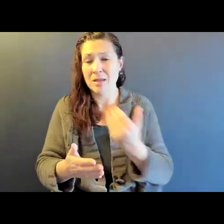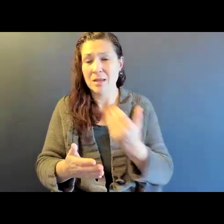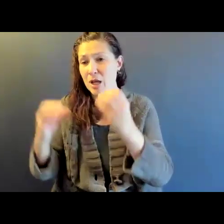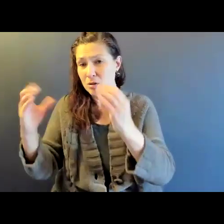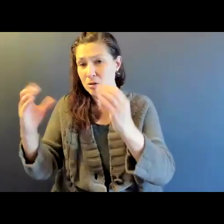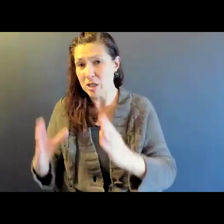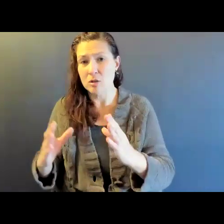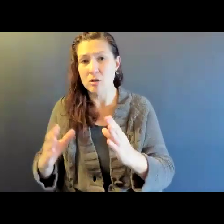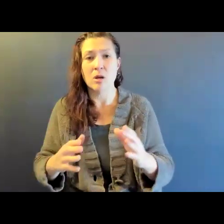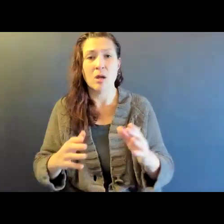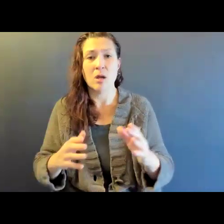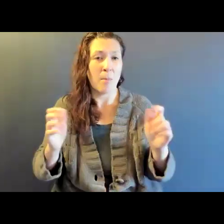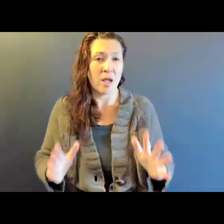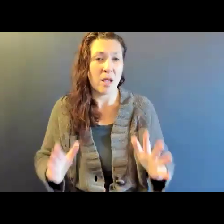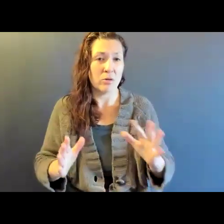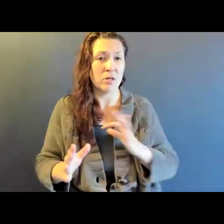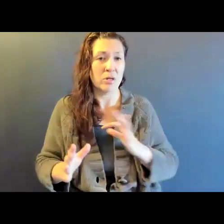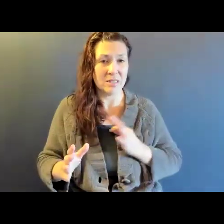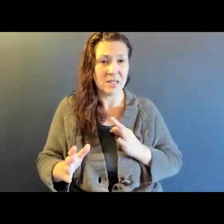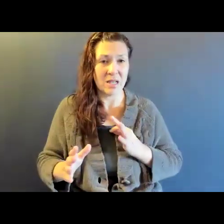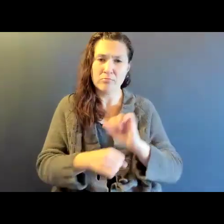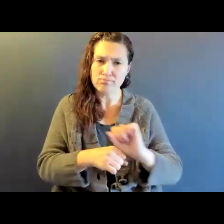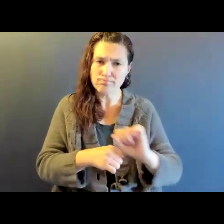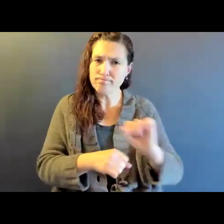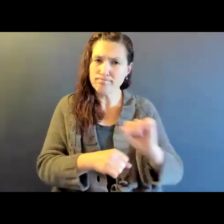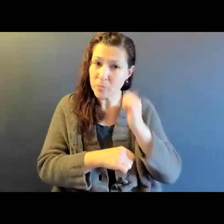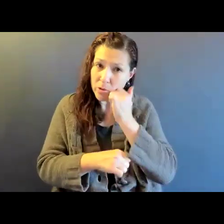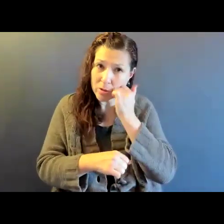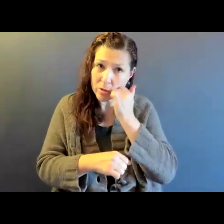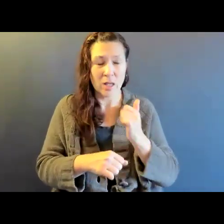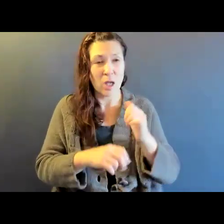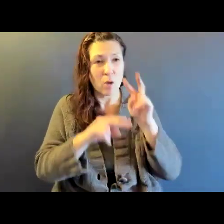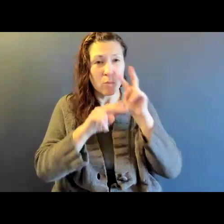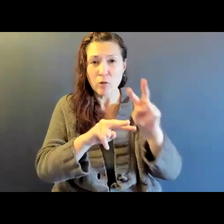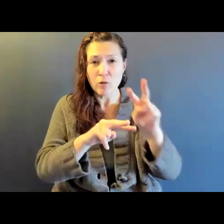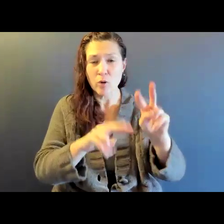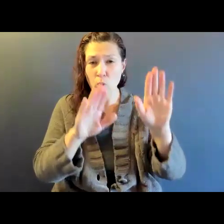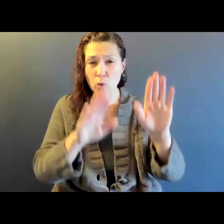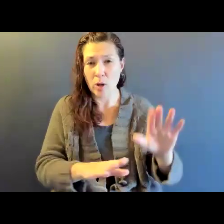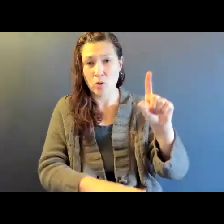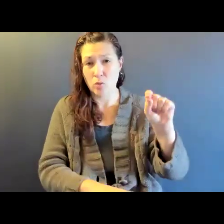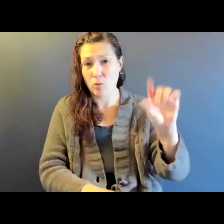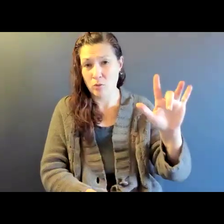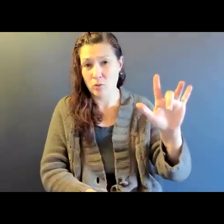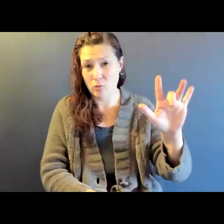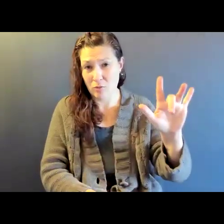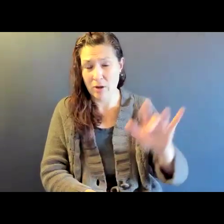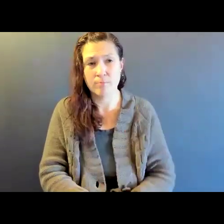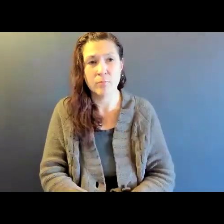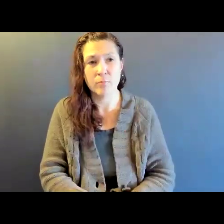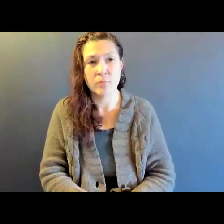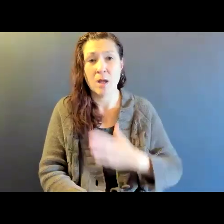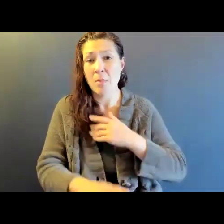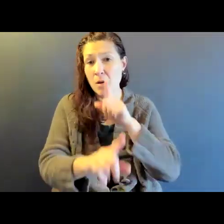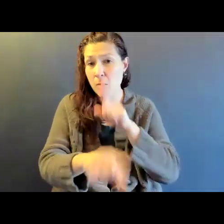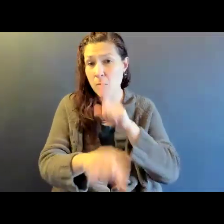staff for their hard work every day, and we really look forward to a banner year in 2025. Before I close my report, we'd